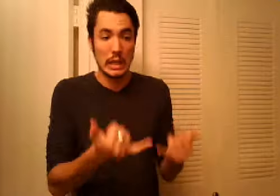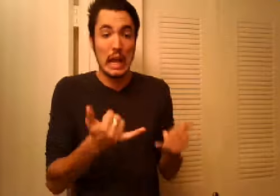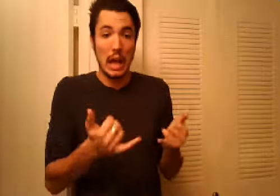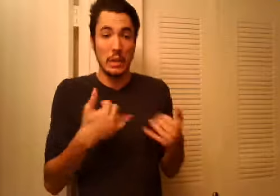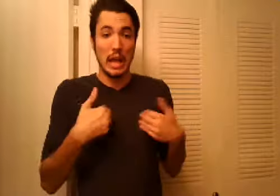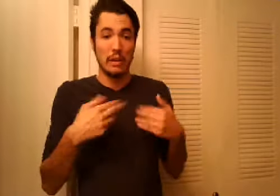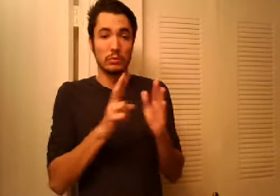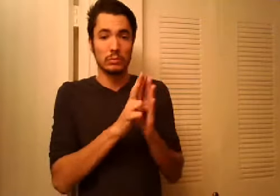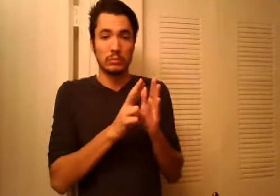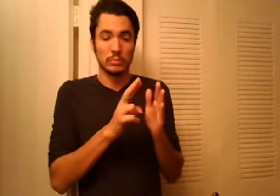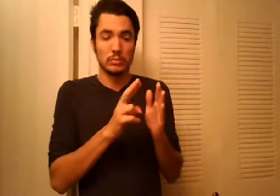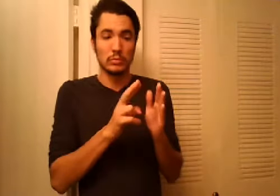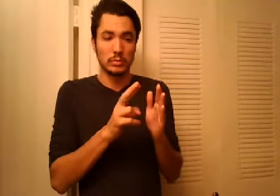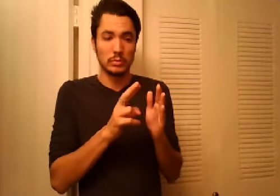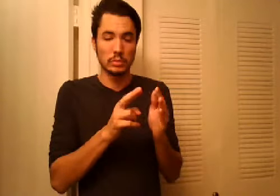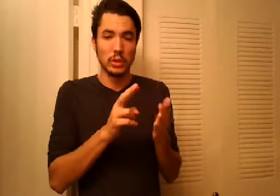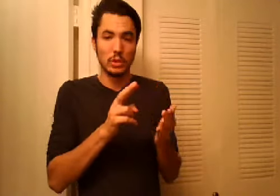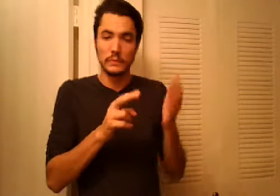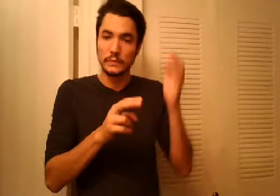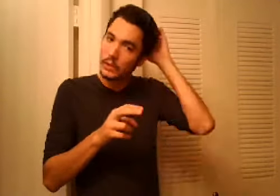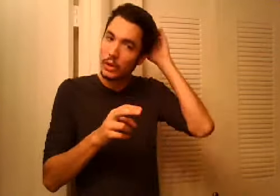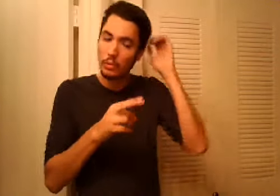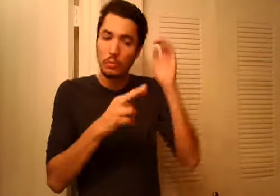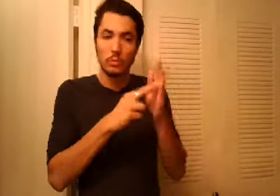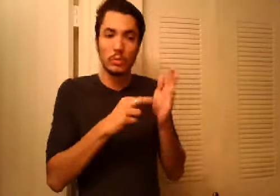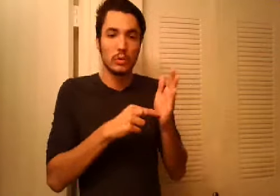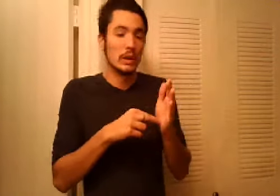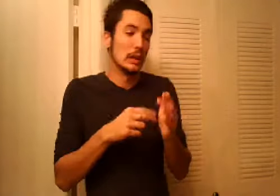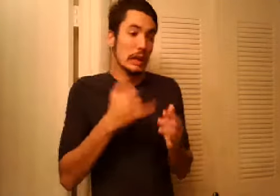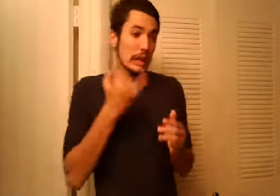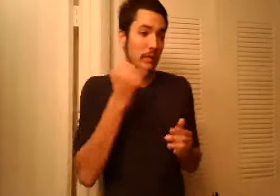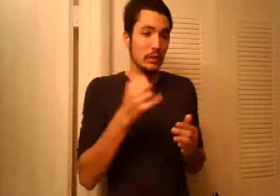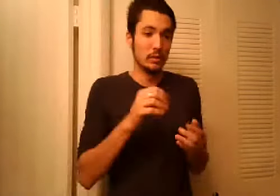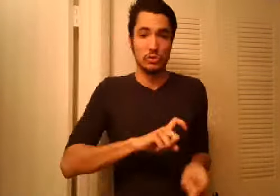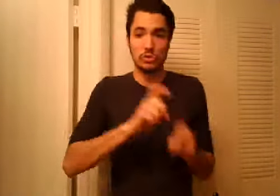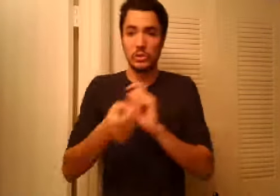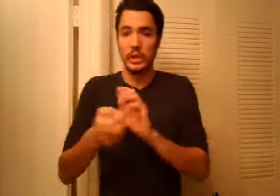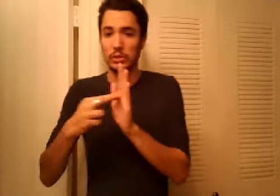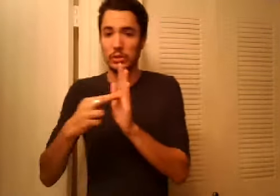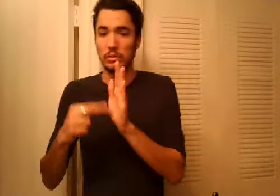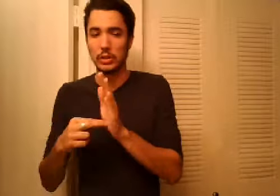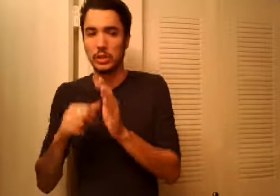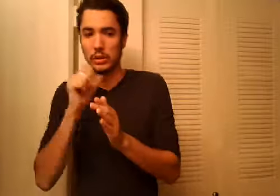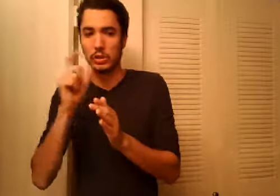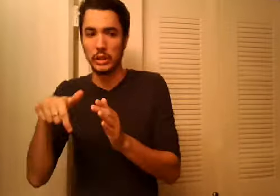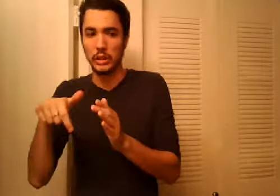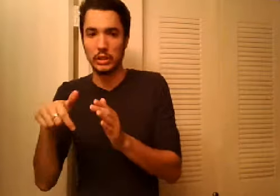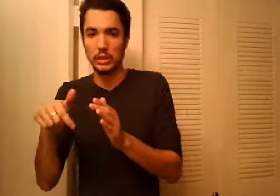that works in one direction, and just because you change that rule doesn't mean that you have to do everything in the opposite.